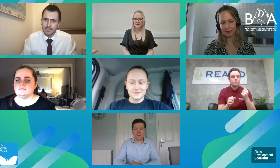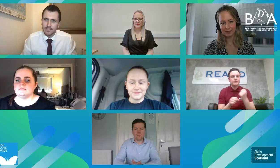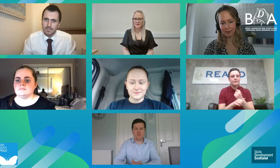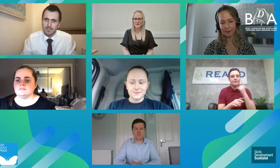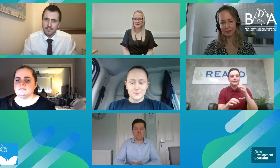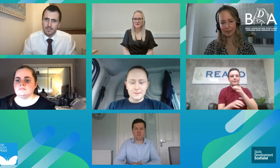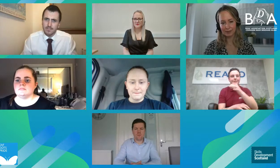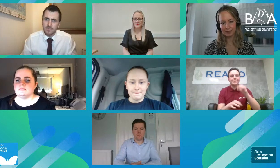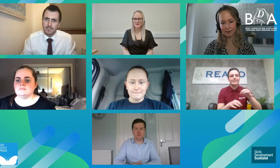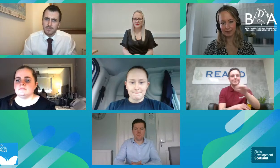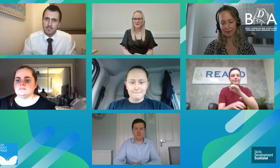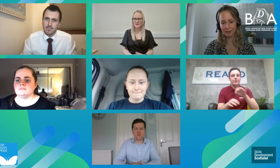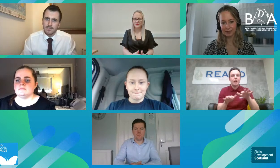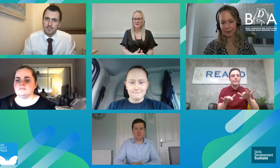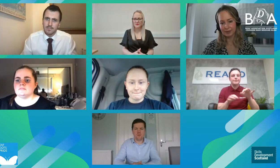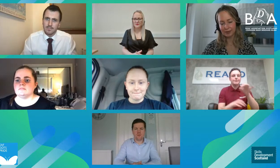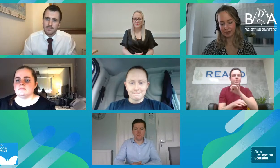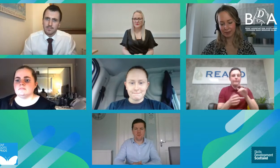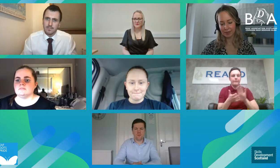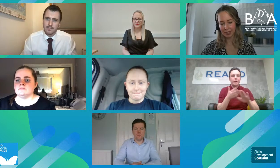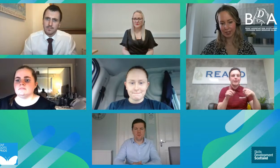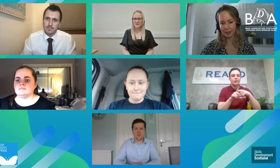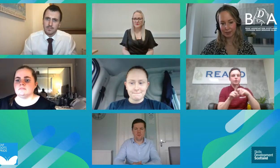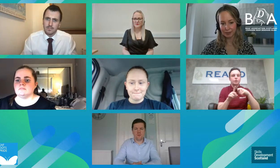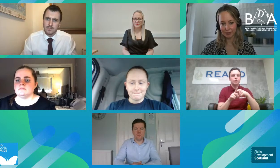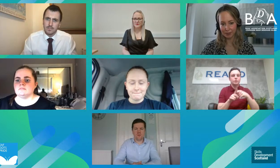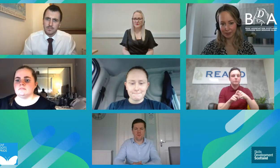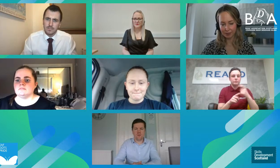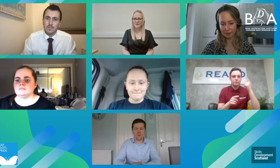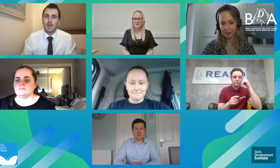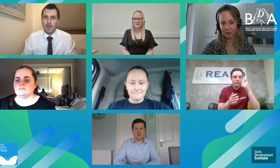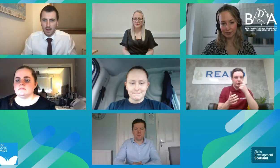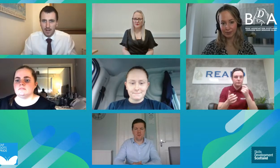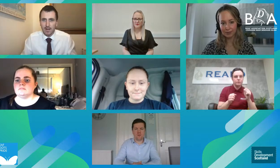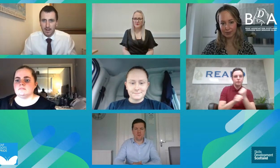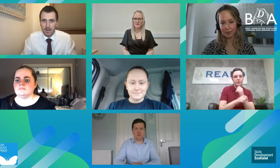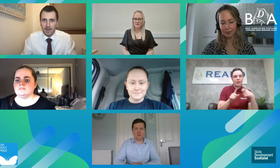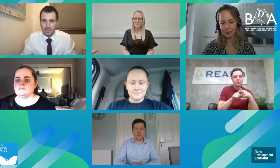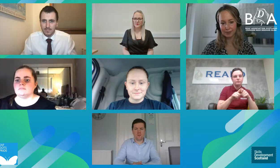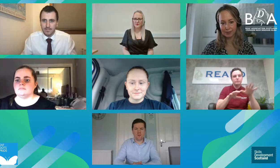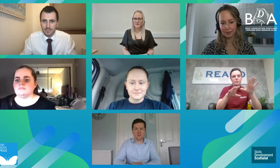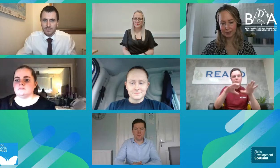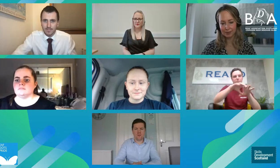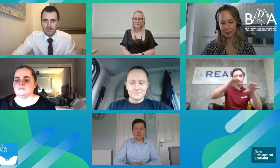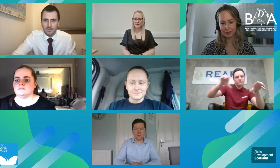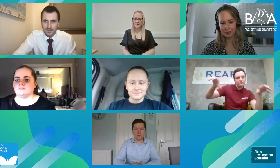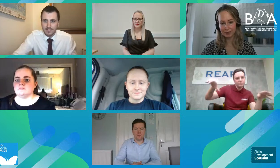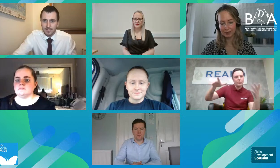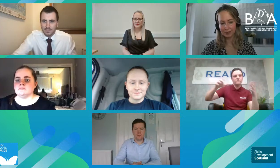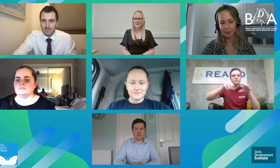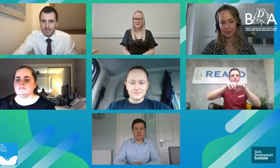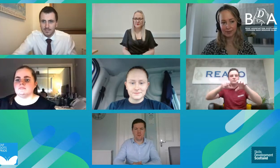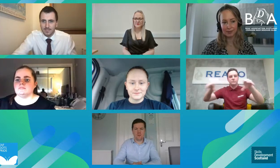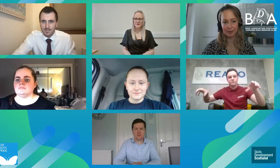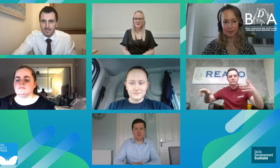Sam? So what that would enable me to do is do computer designs for kitchens and kitchen